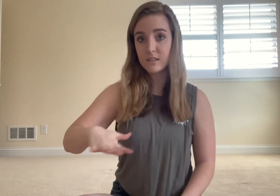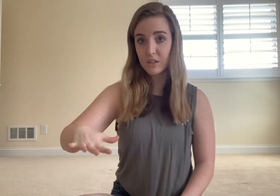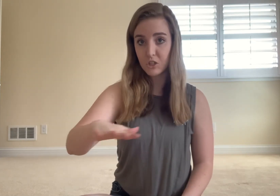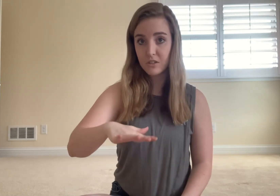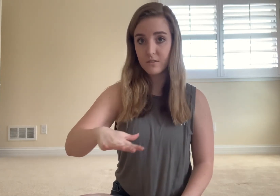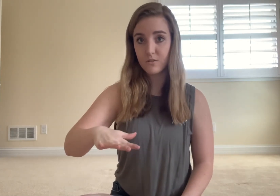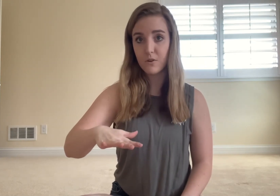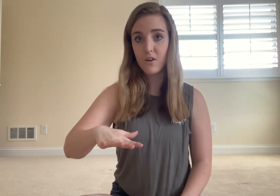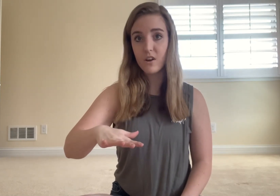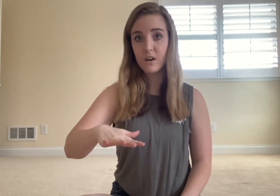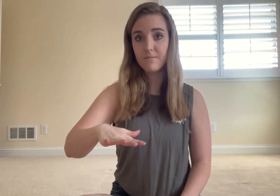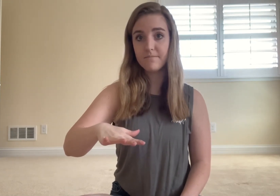or area.